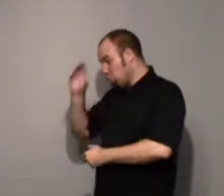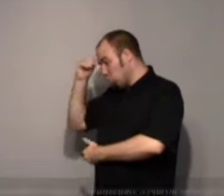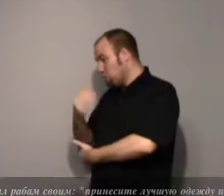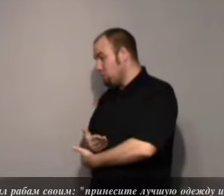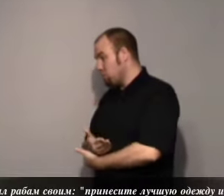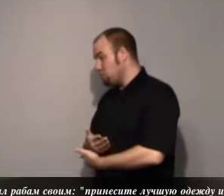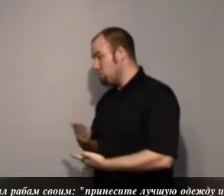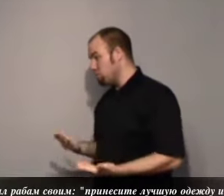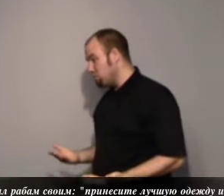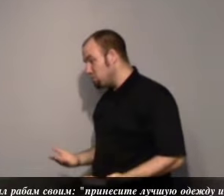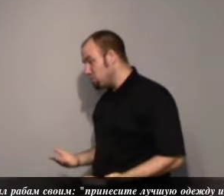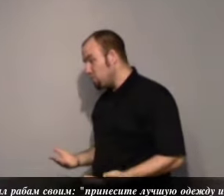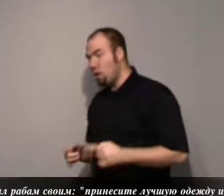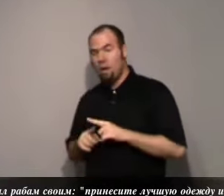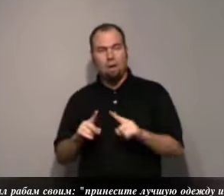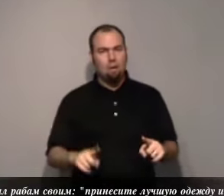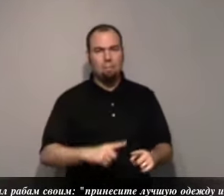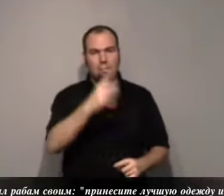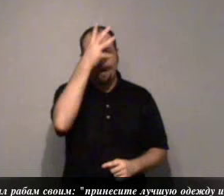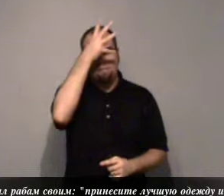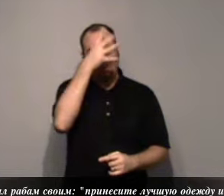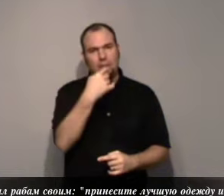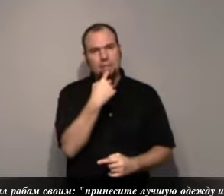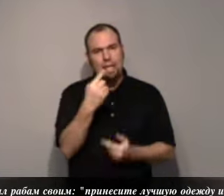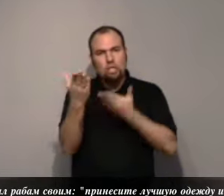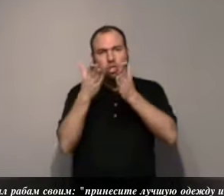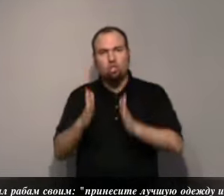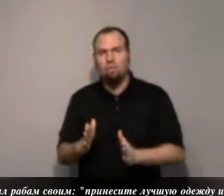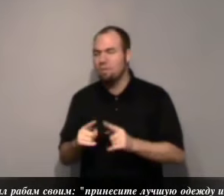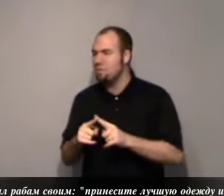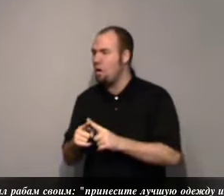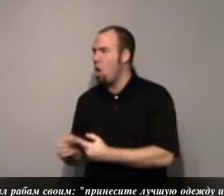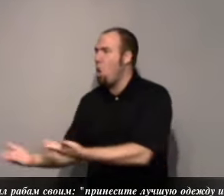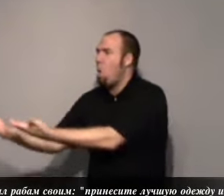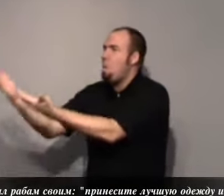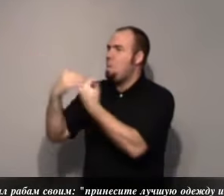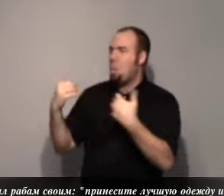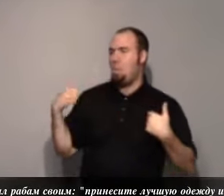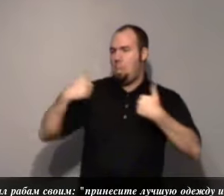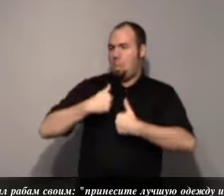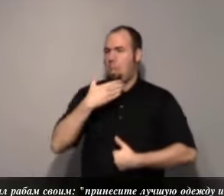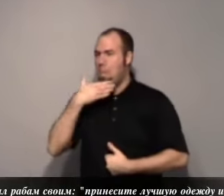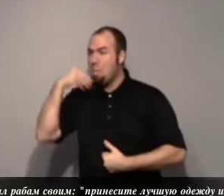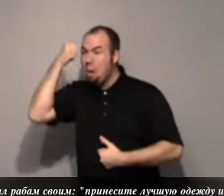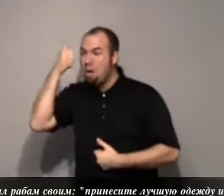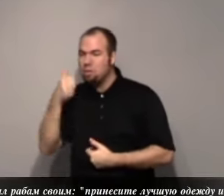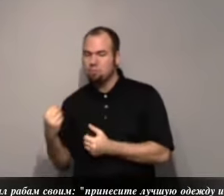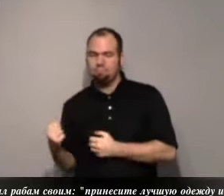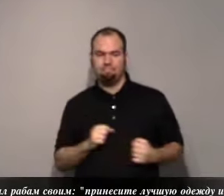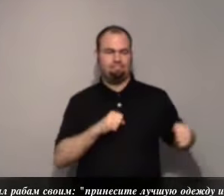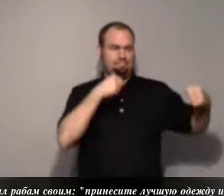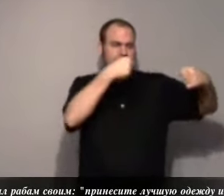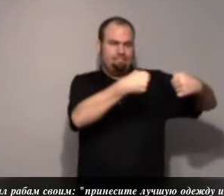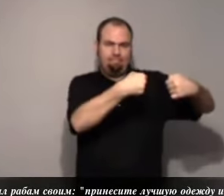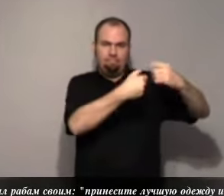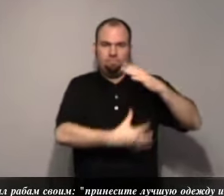But the father said to his servants, Bring out the best robe and put it on him, and put a ring on his hand and